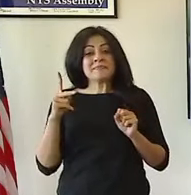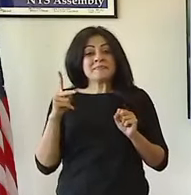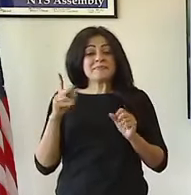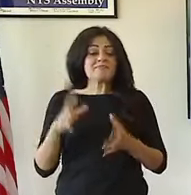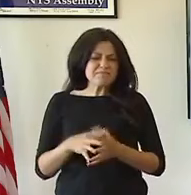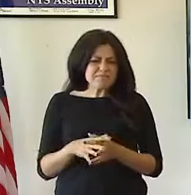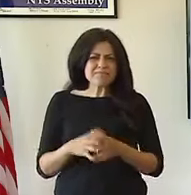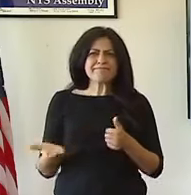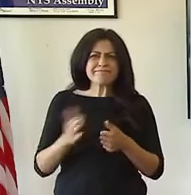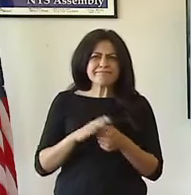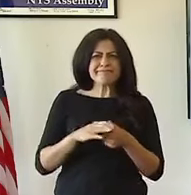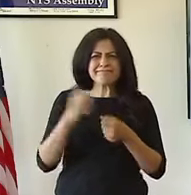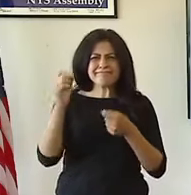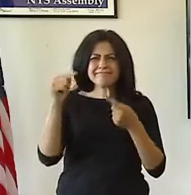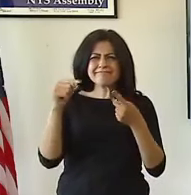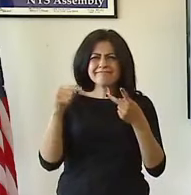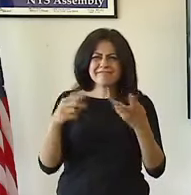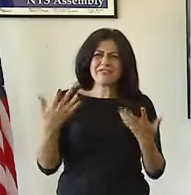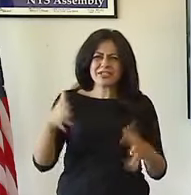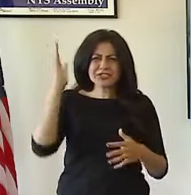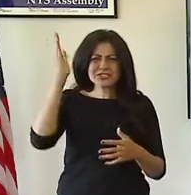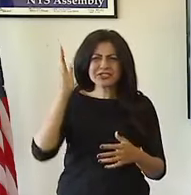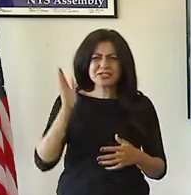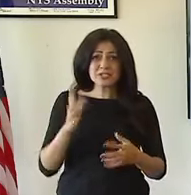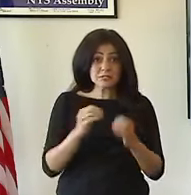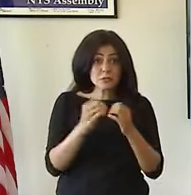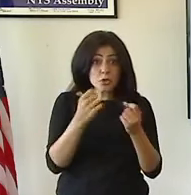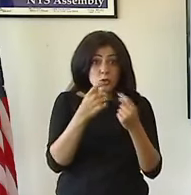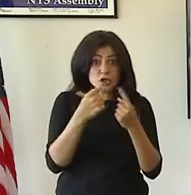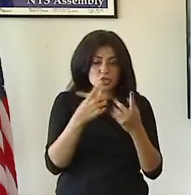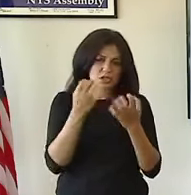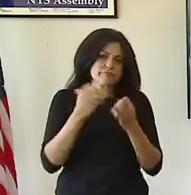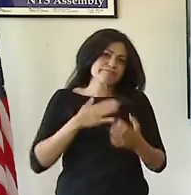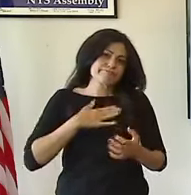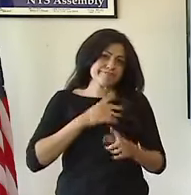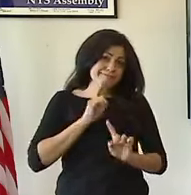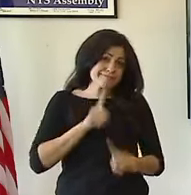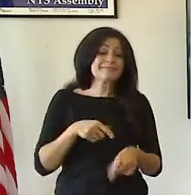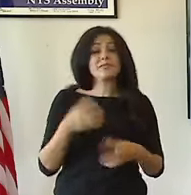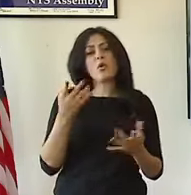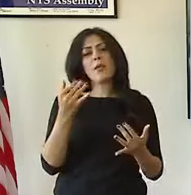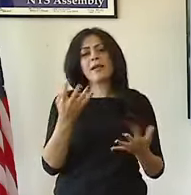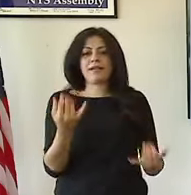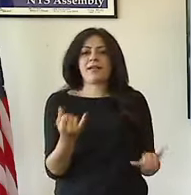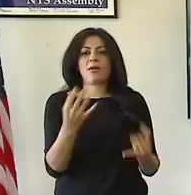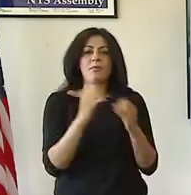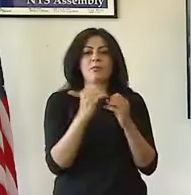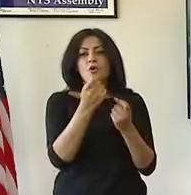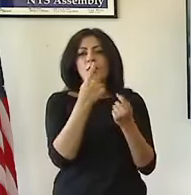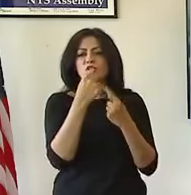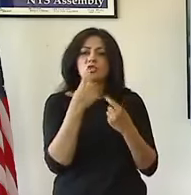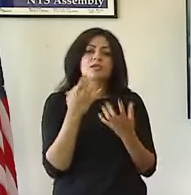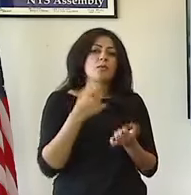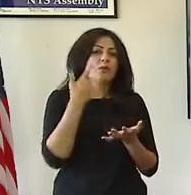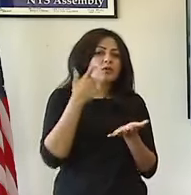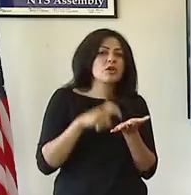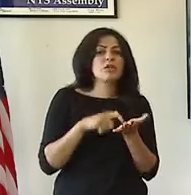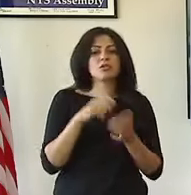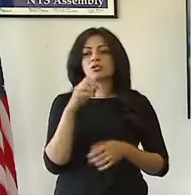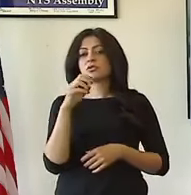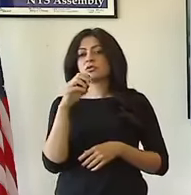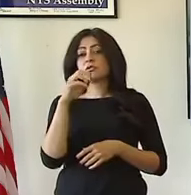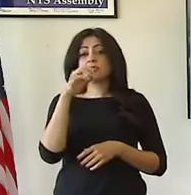we've covered, I think, a lot of what we expected to cover. Are there more questions? We're happy to get to them. As we wait for more questions, I want to acknowledge the